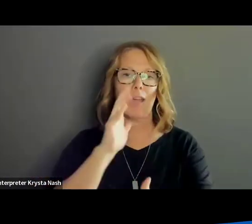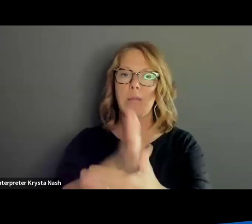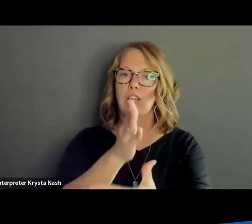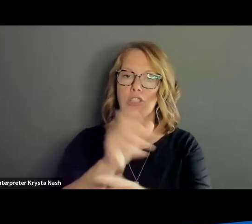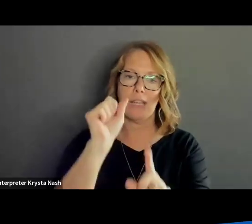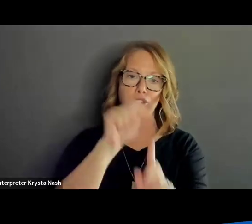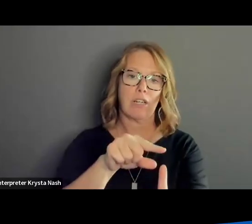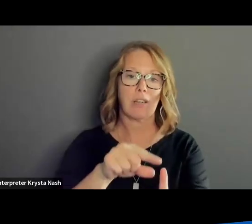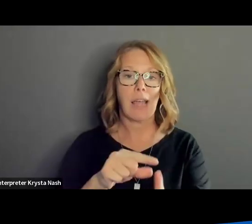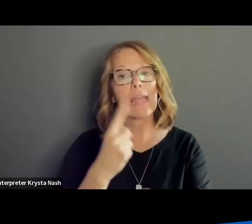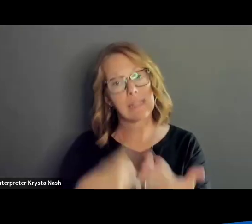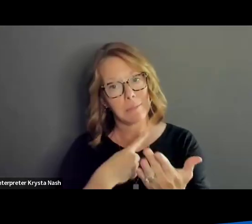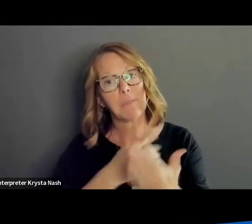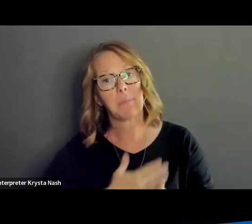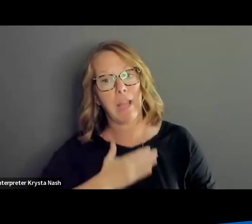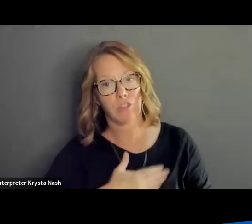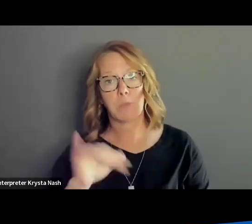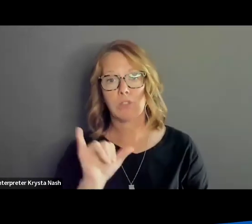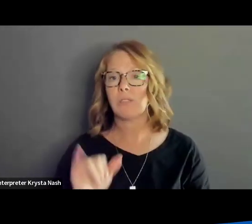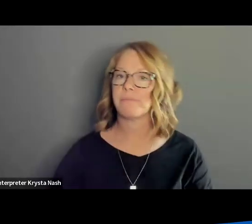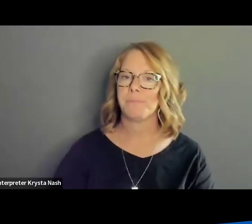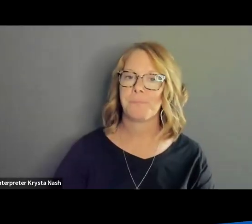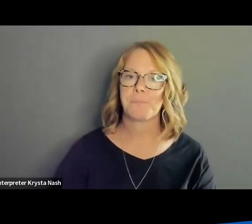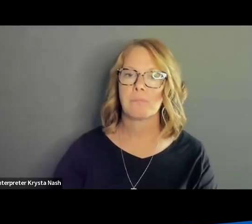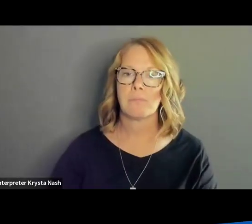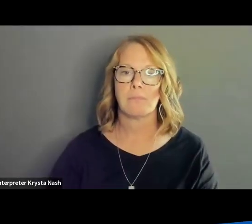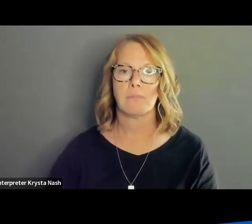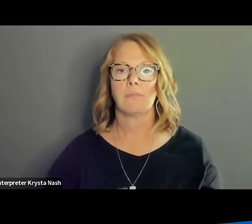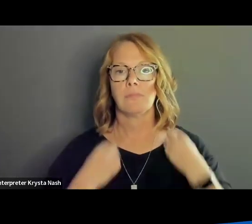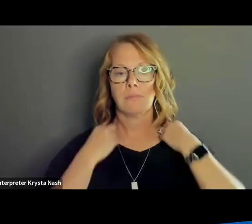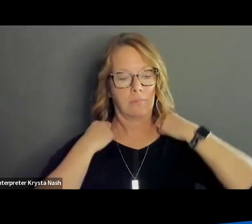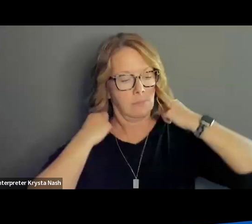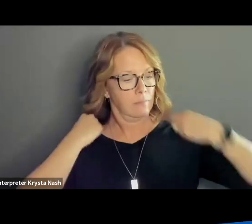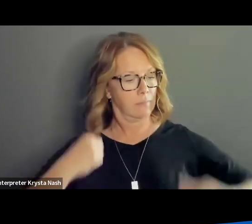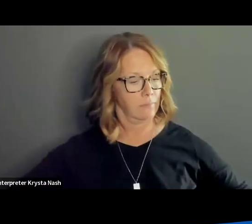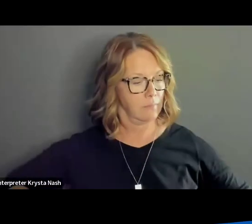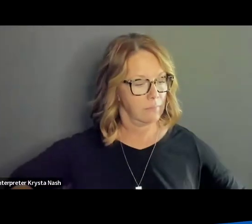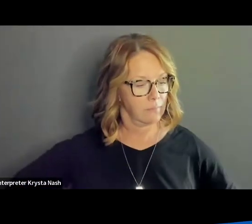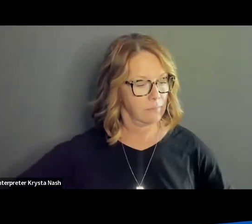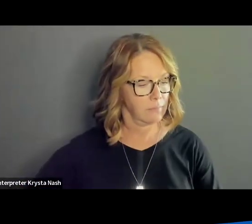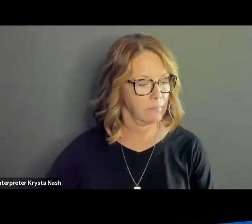And sometimes things that are pleasurable can trigger it too. Okay, so